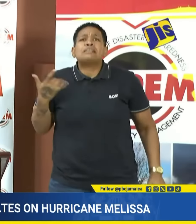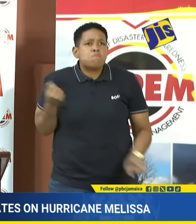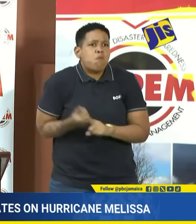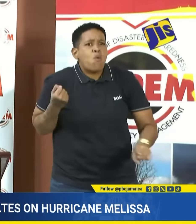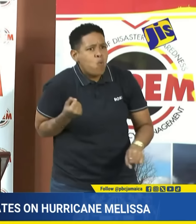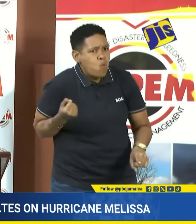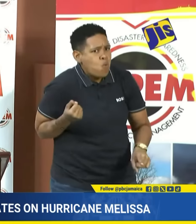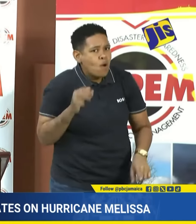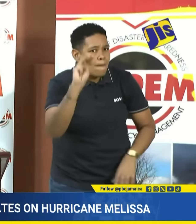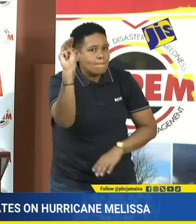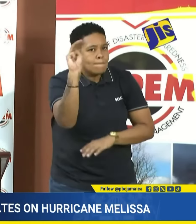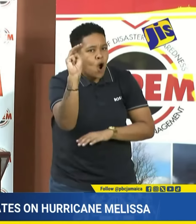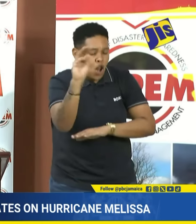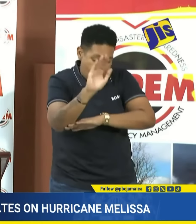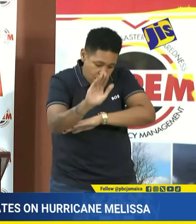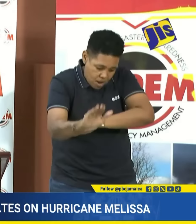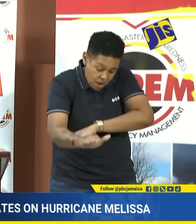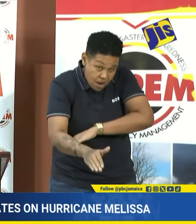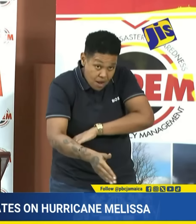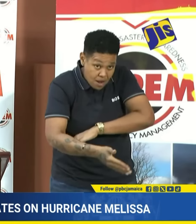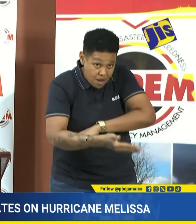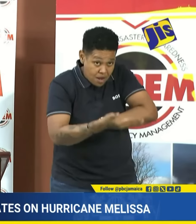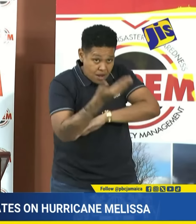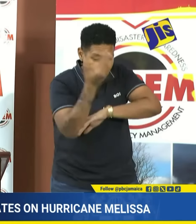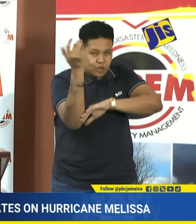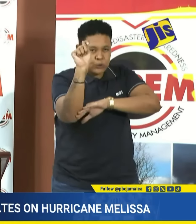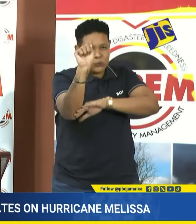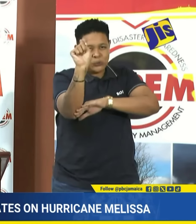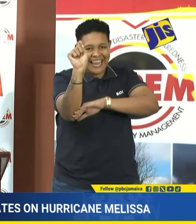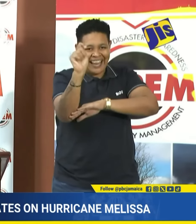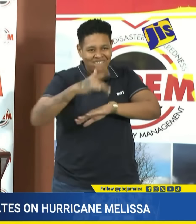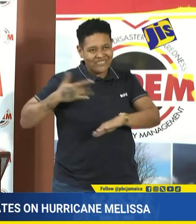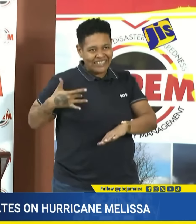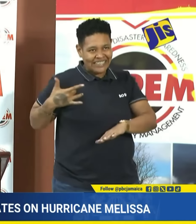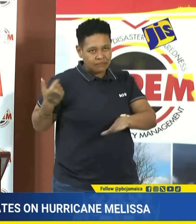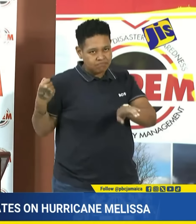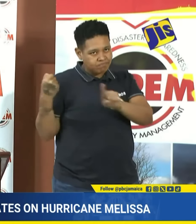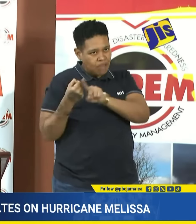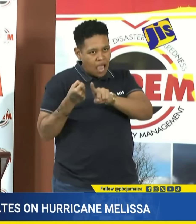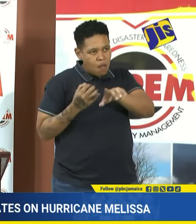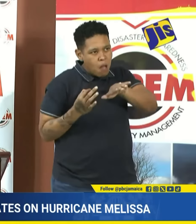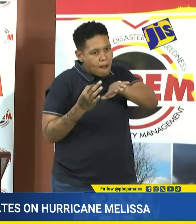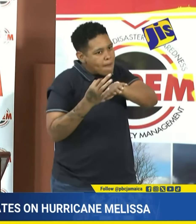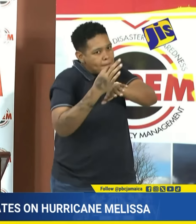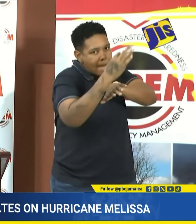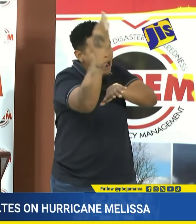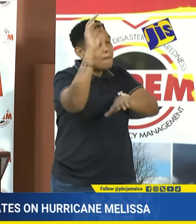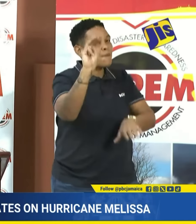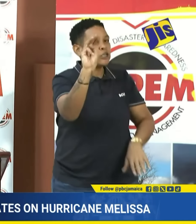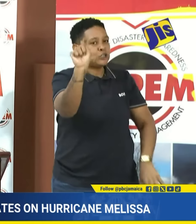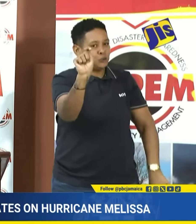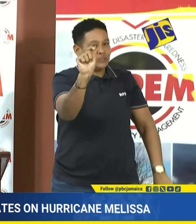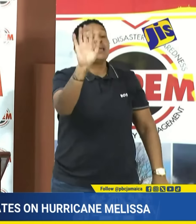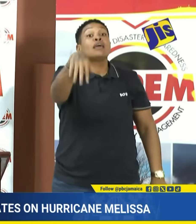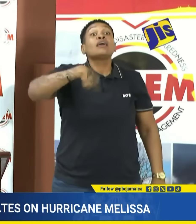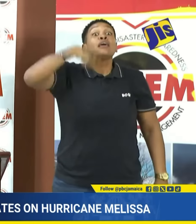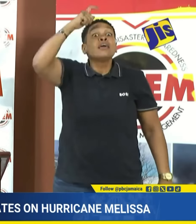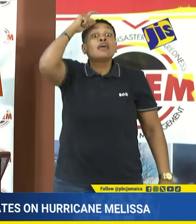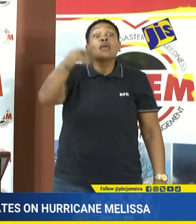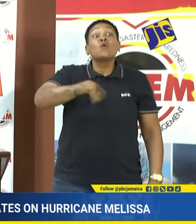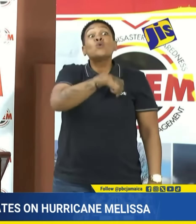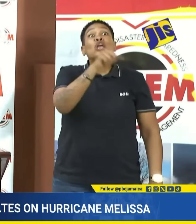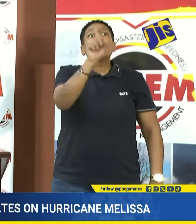it Monday night going into Tuesday. And so that's what he has said. We all have to